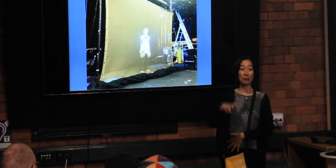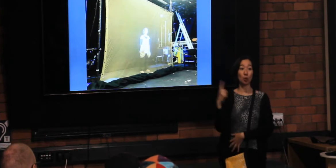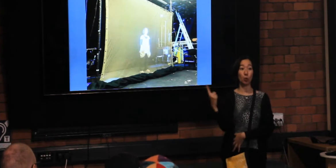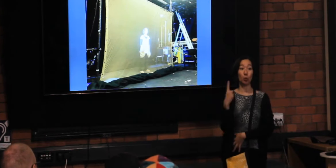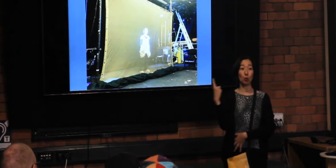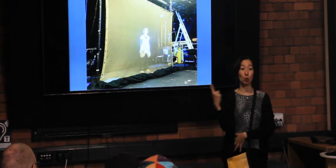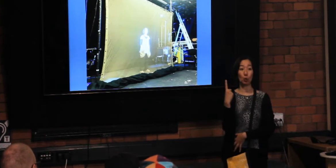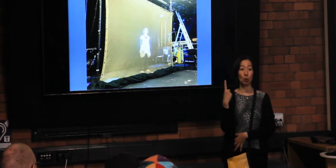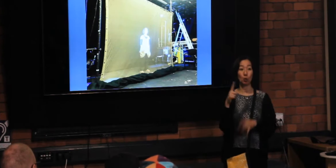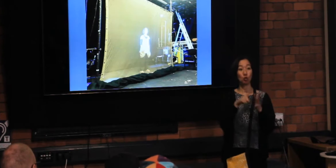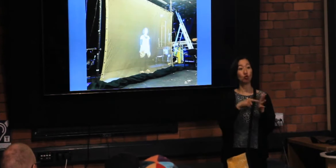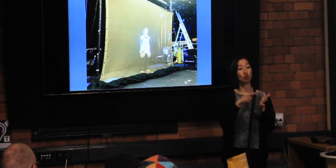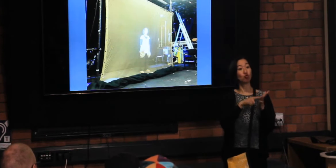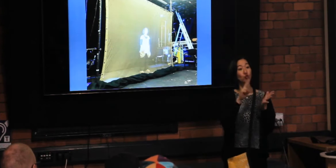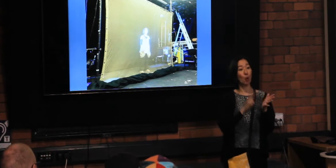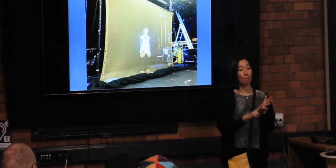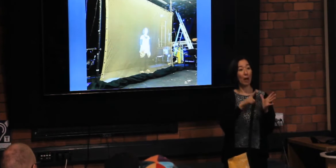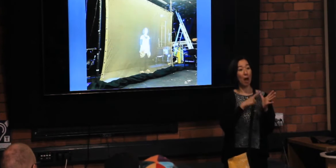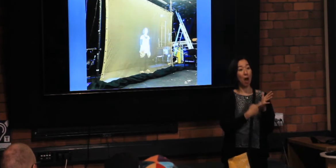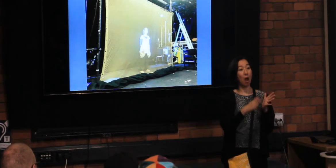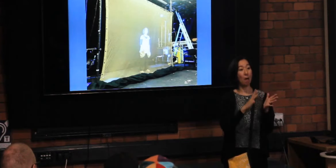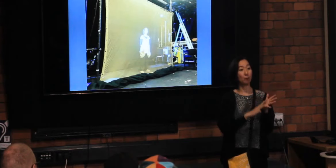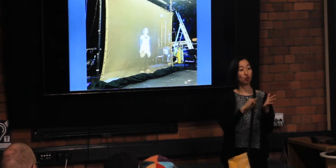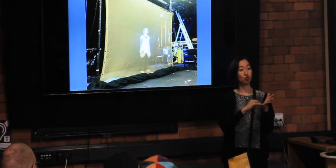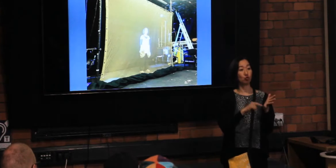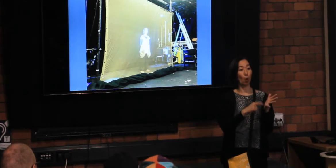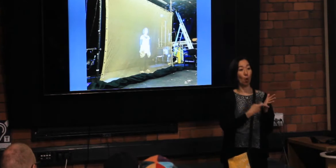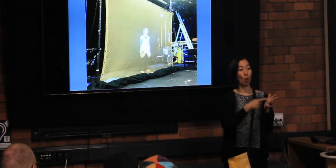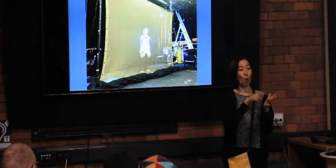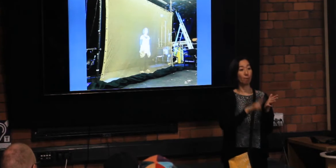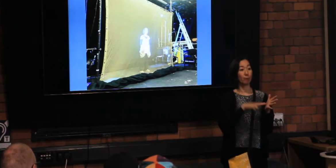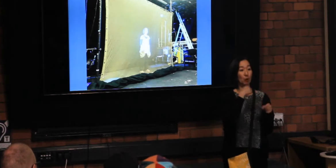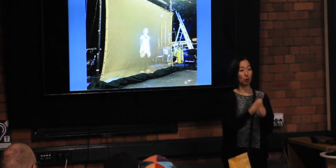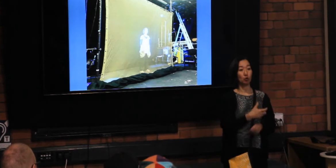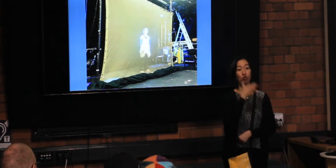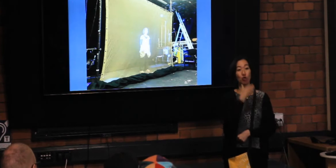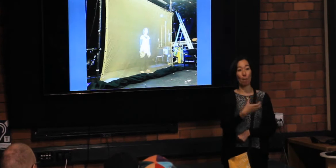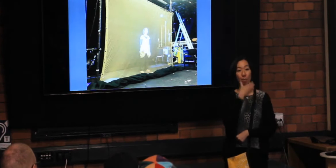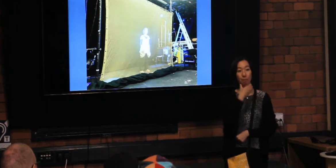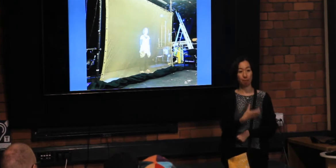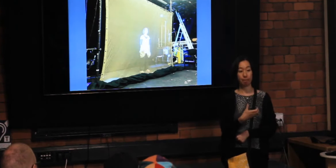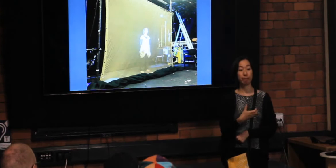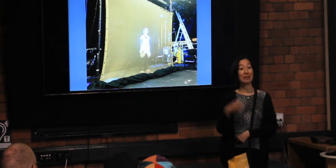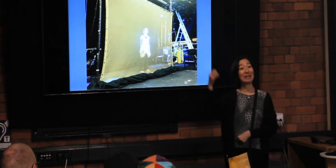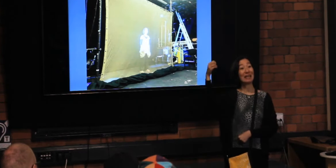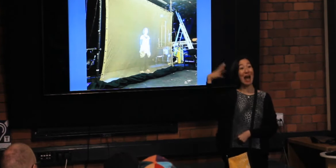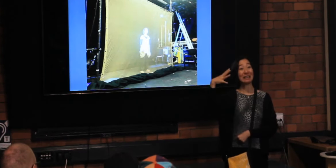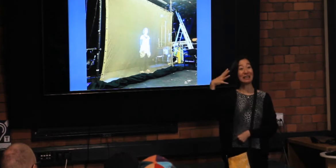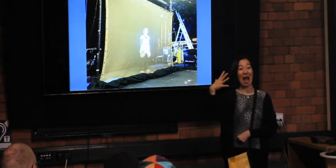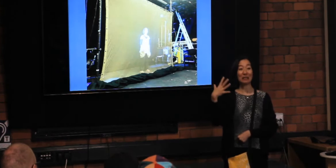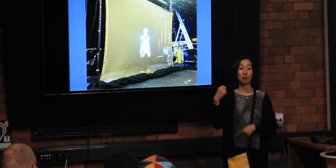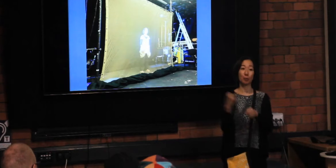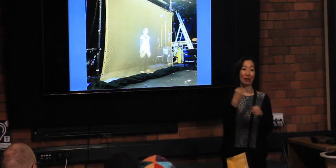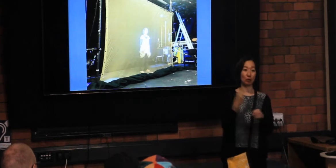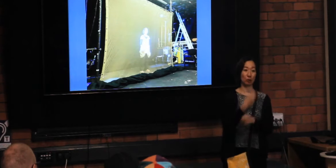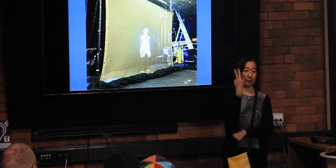team, there was somebody in particular called John Armstrong, John, this is his sign name